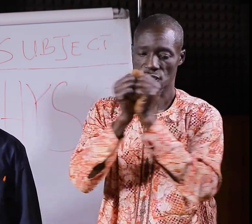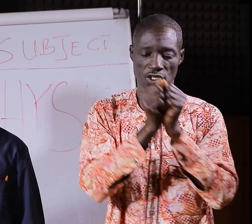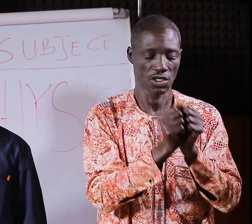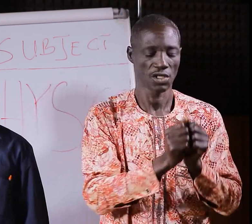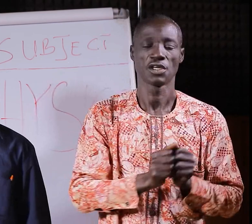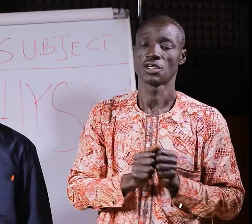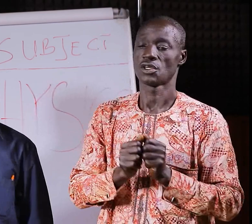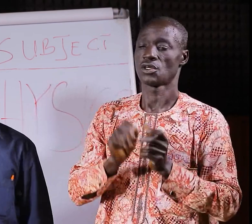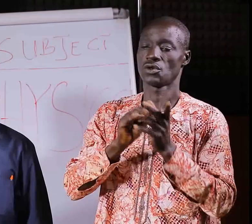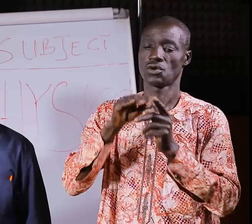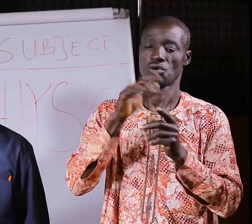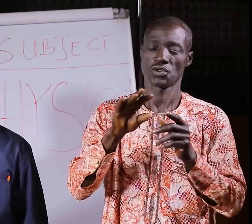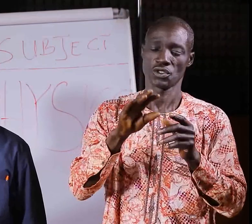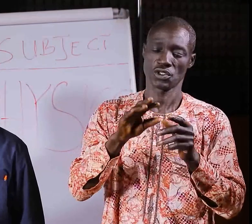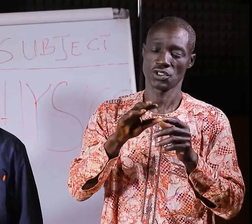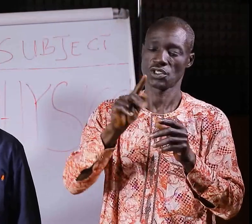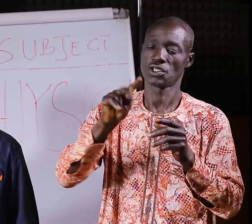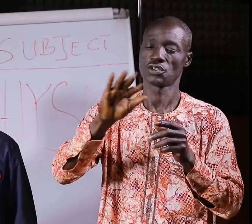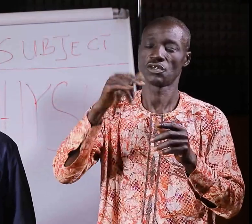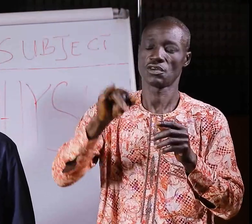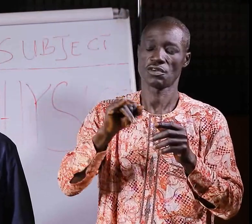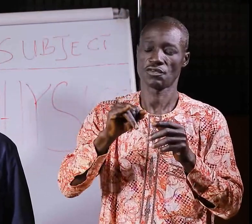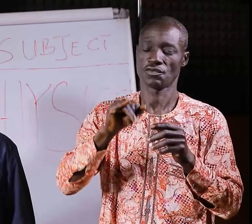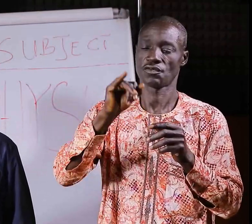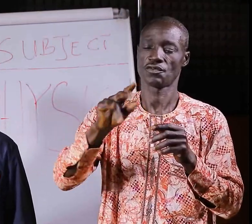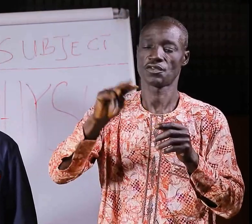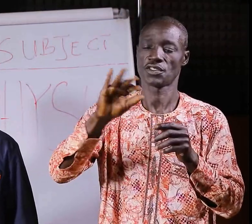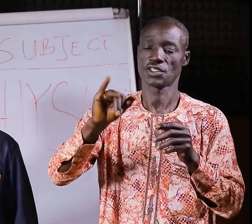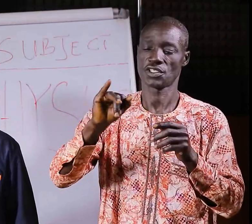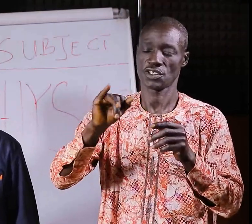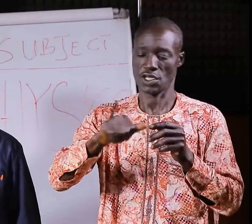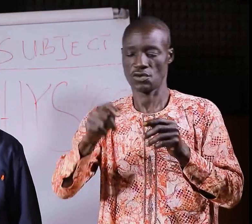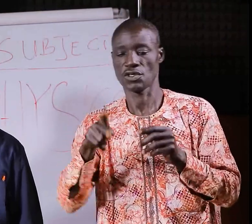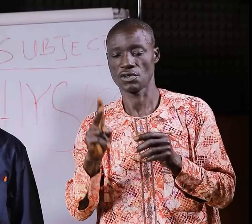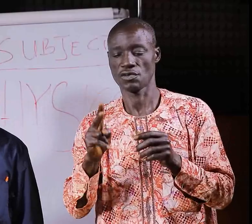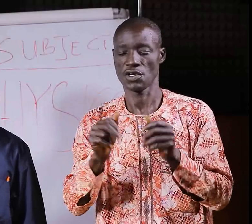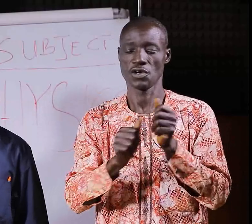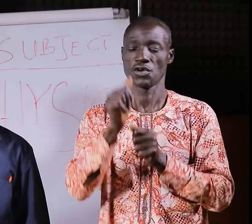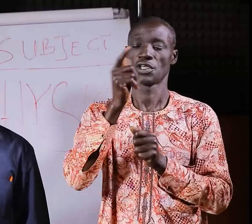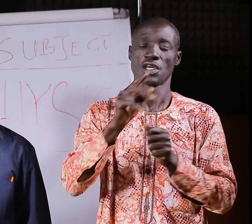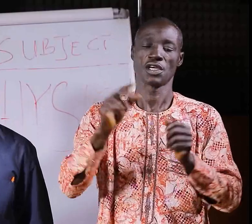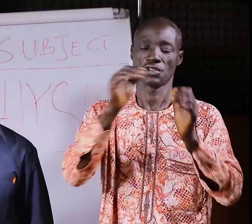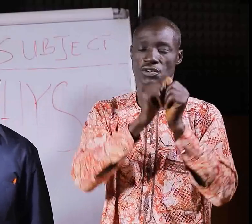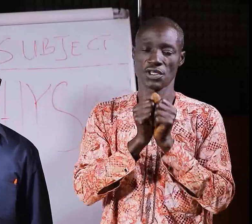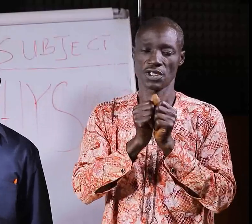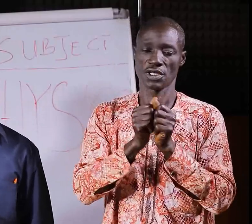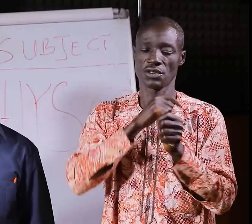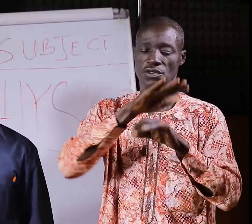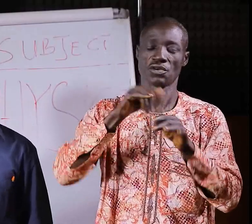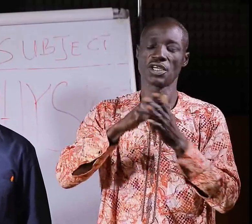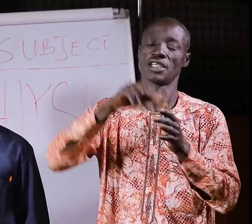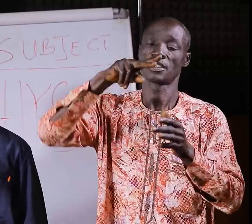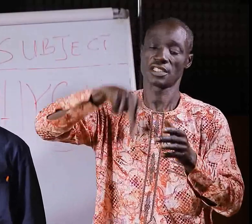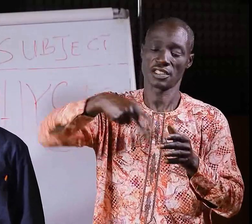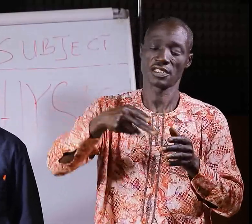coincide, or the trough of the incident wave and the trough of another wave also coincide. We refer to that as in phase. But when